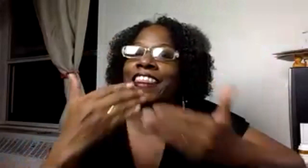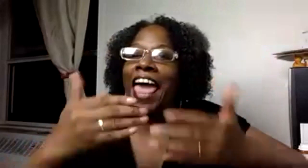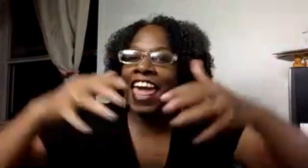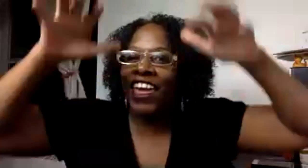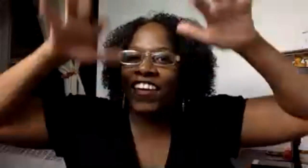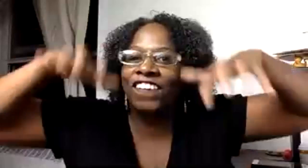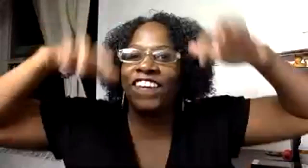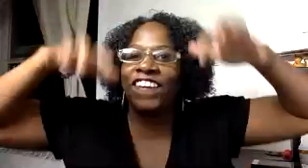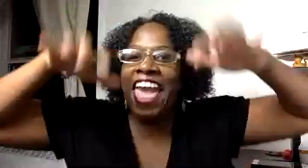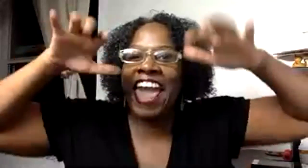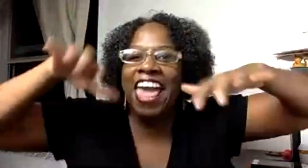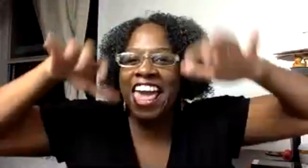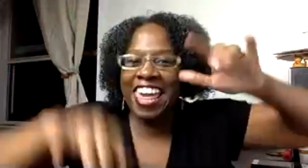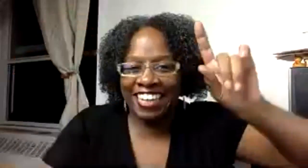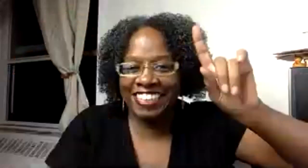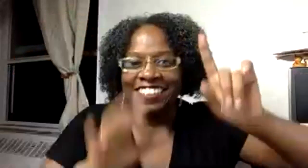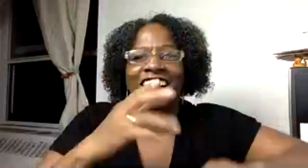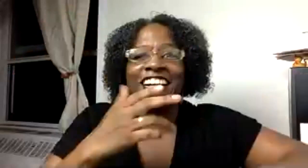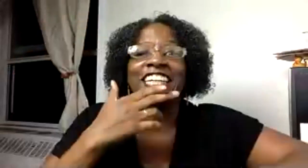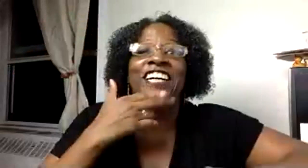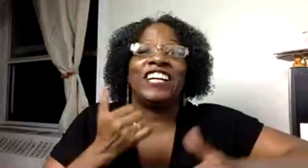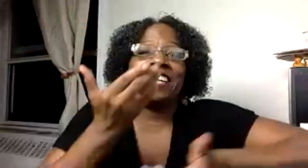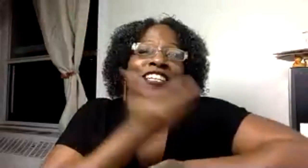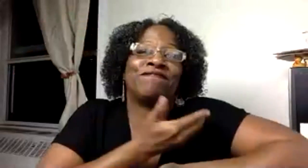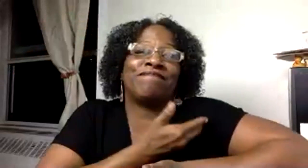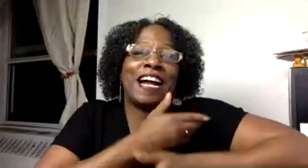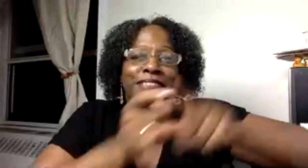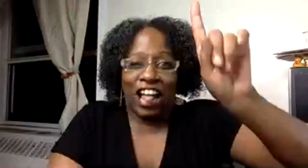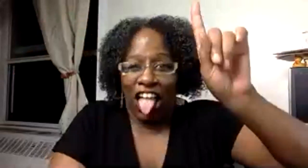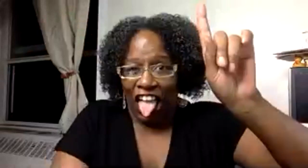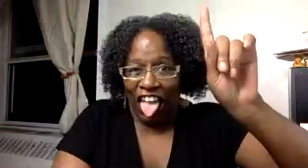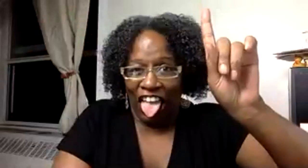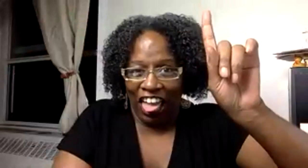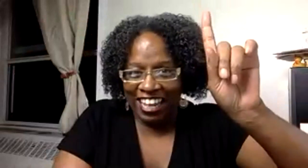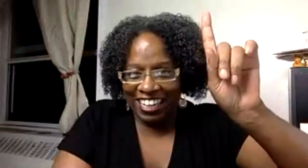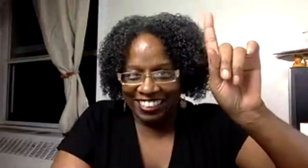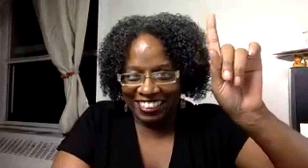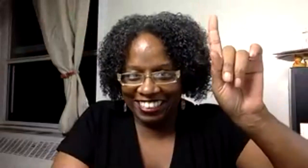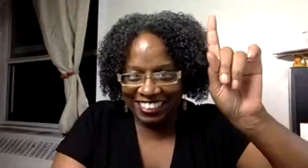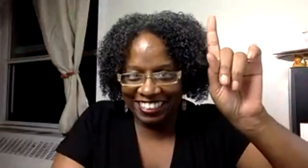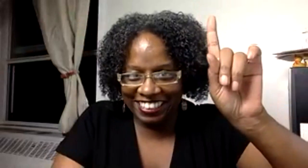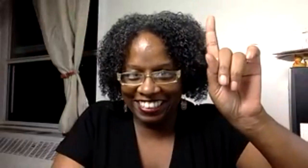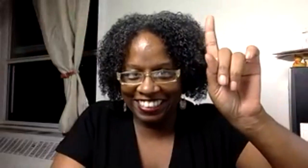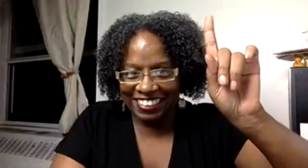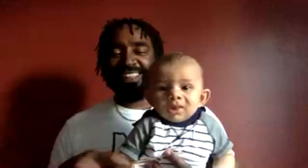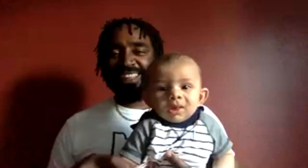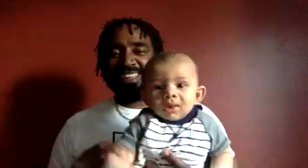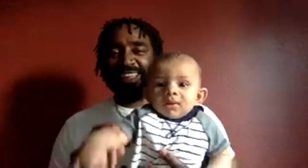once again, thank you, Ryan. Here, let's spotlight my cute baby over here.